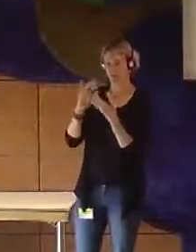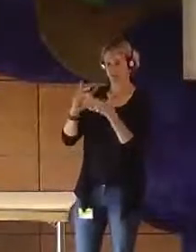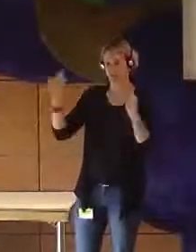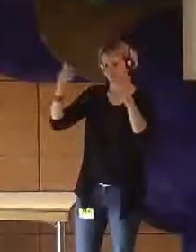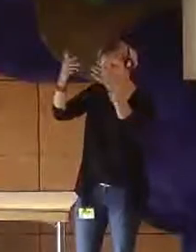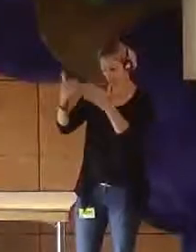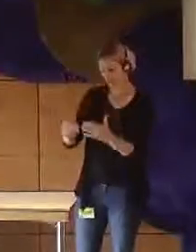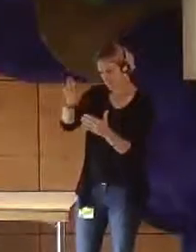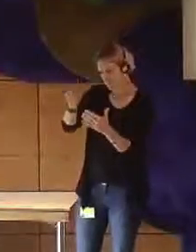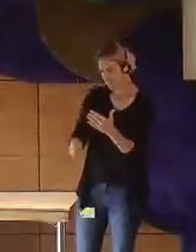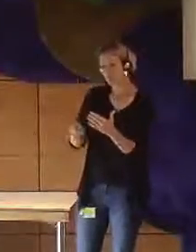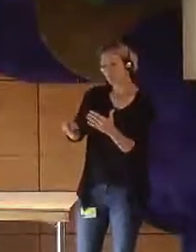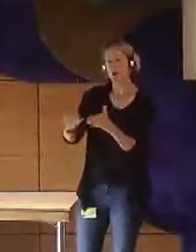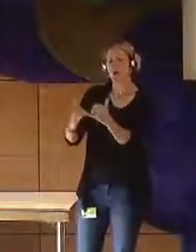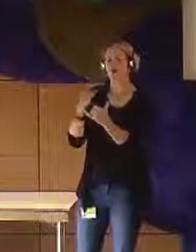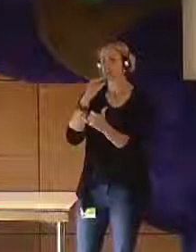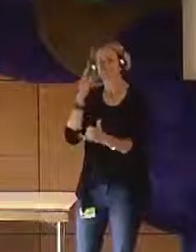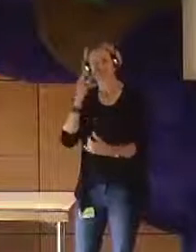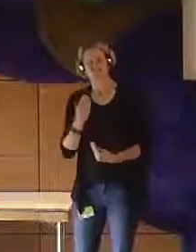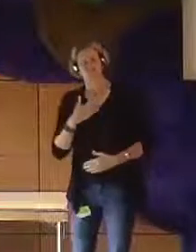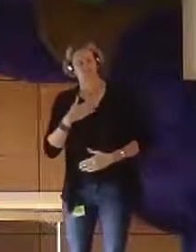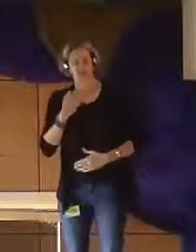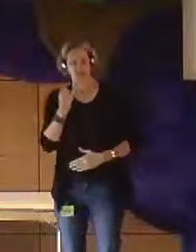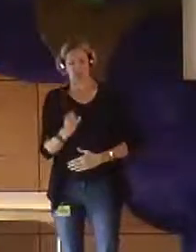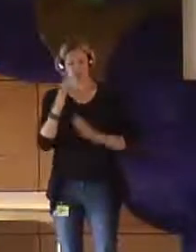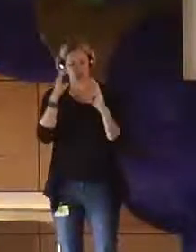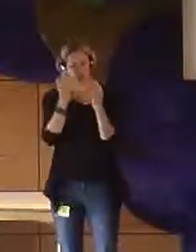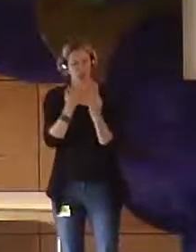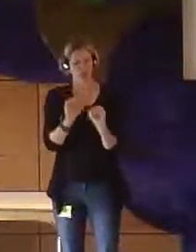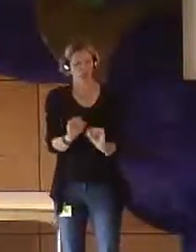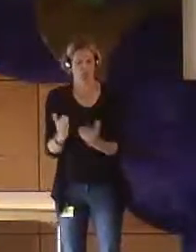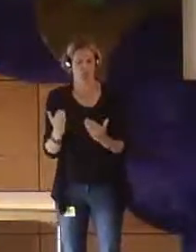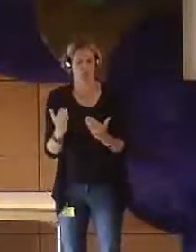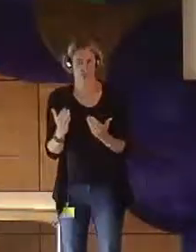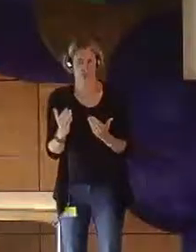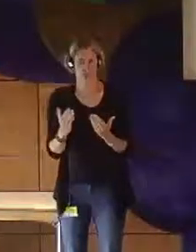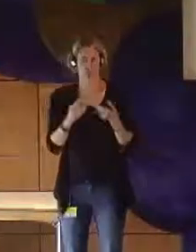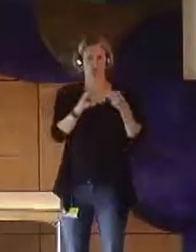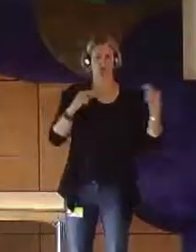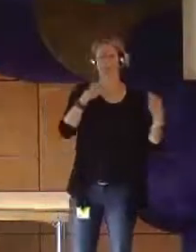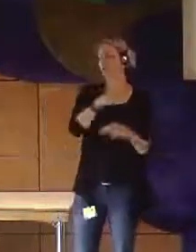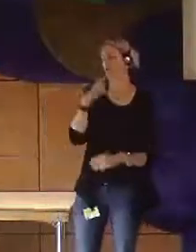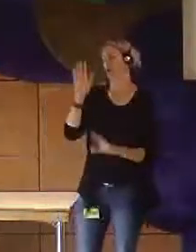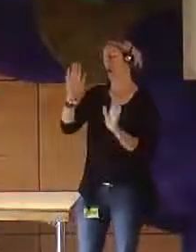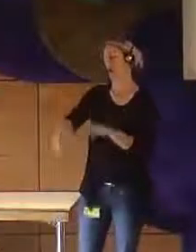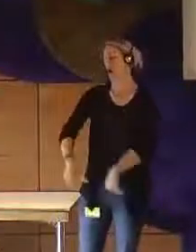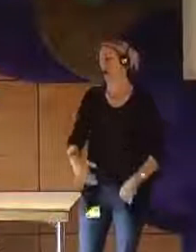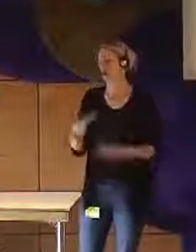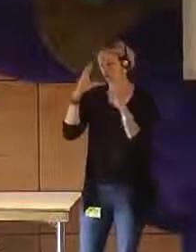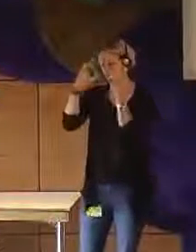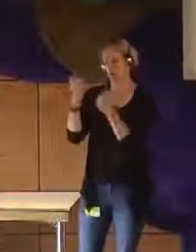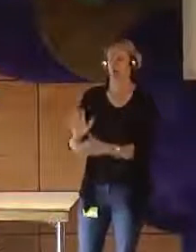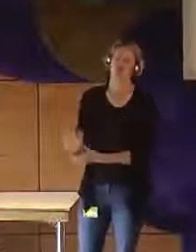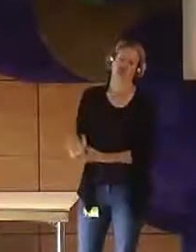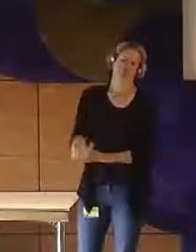and the geneticist said they have got absolutely everything except CHARGE syndrome, and I will do a CHD7 to shut you